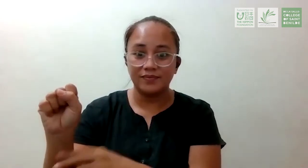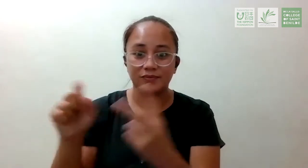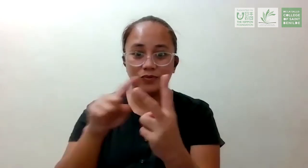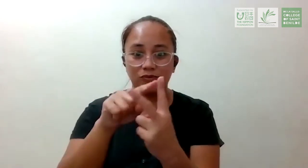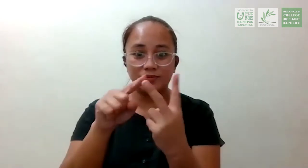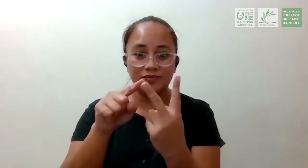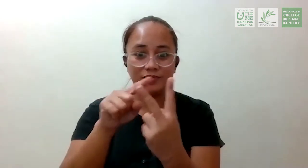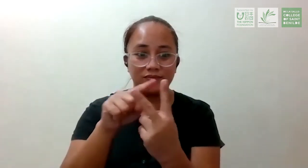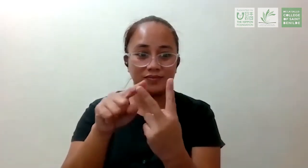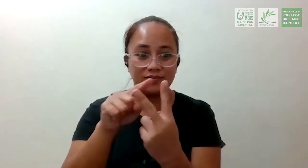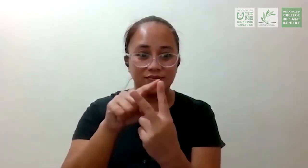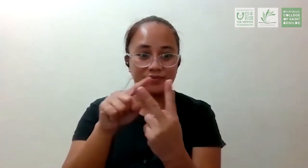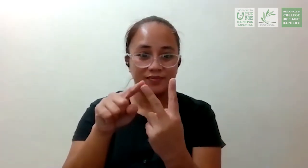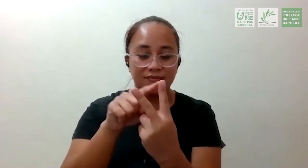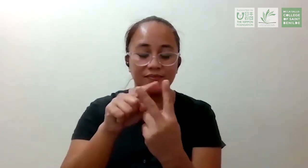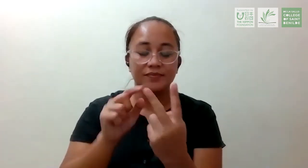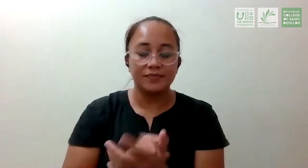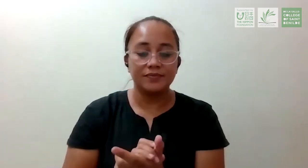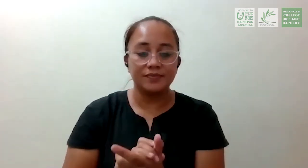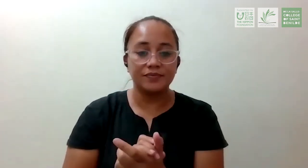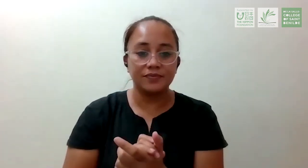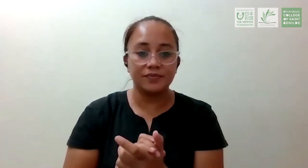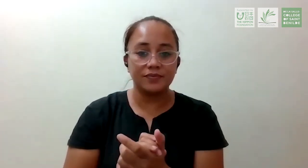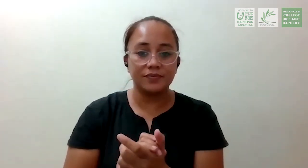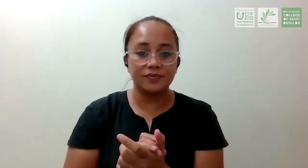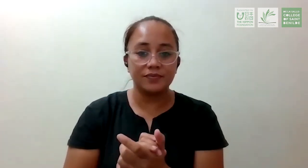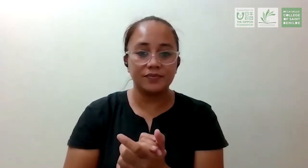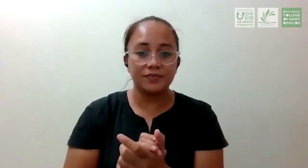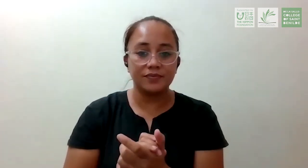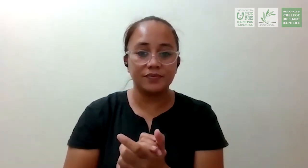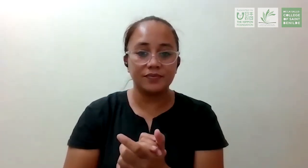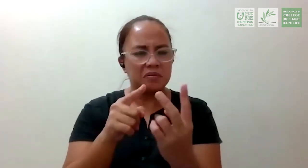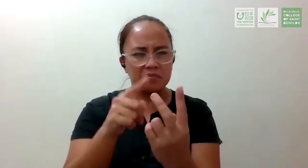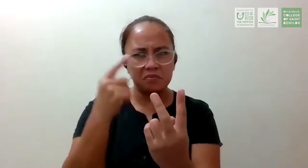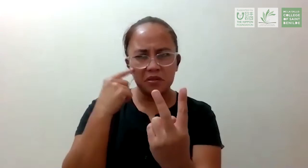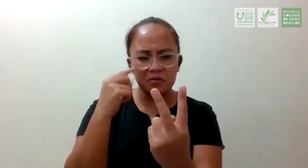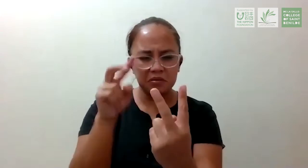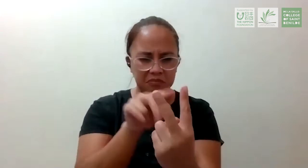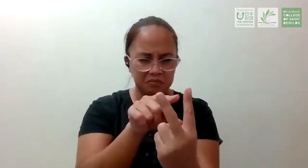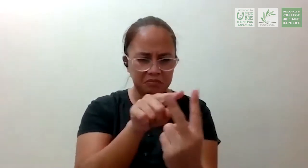Okay, they may think they're the same, but they're really different.